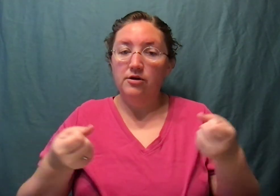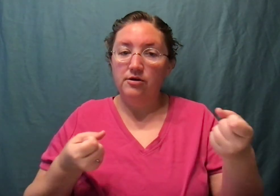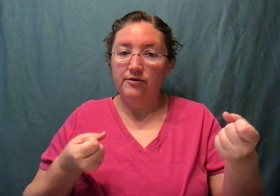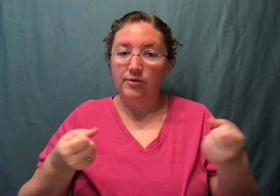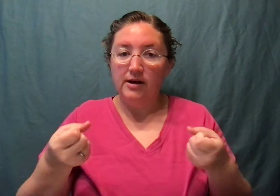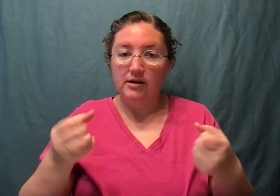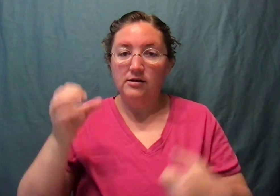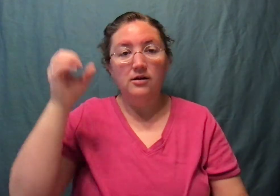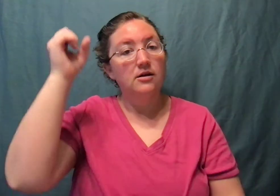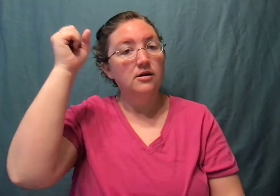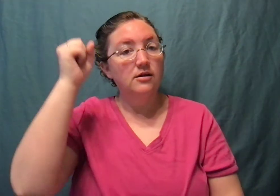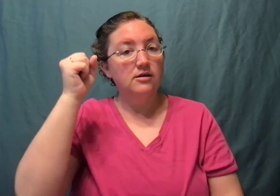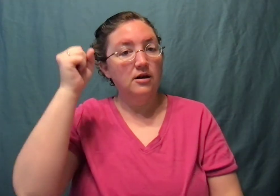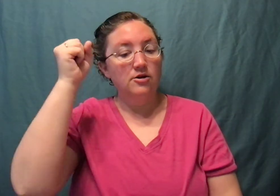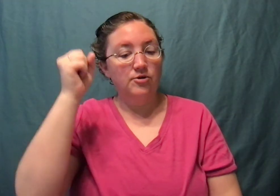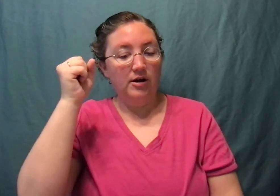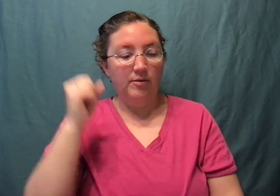different ways to sign truck before.